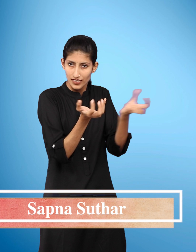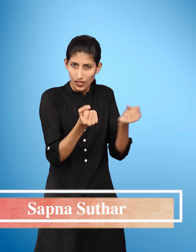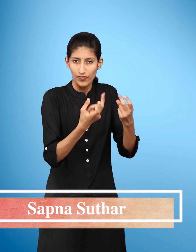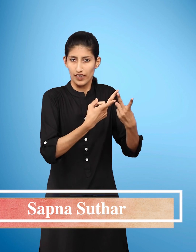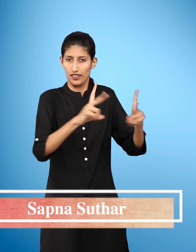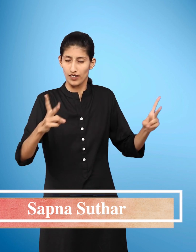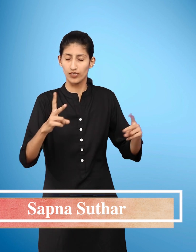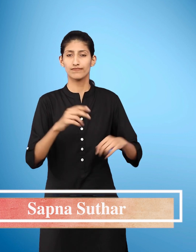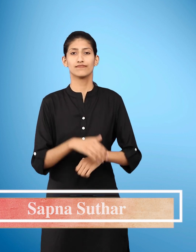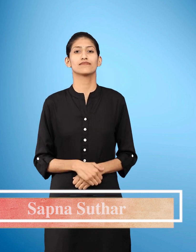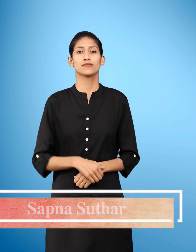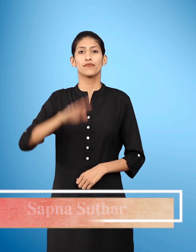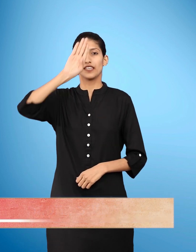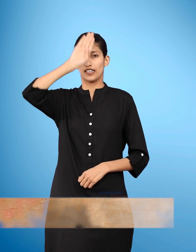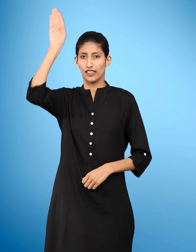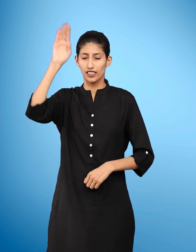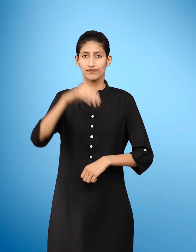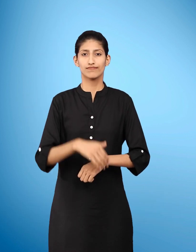Kings and Pilgrims.